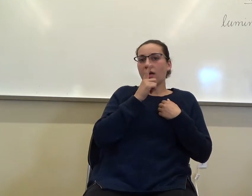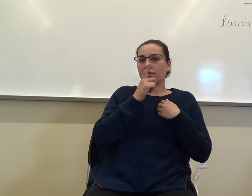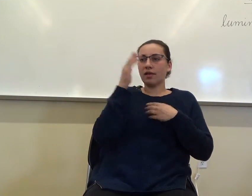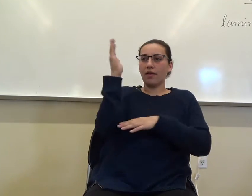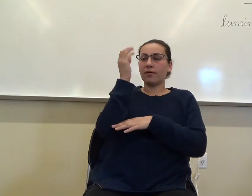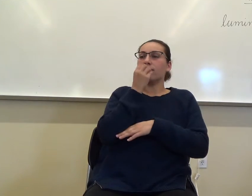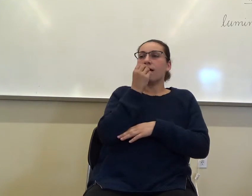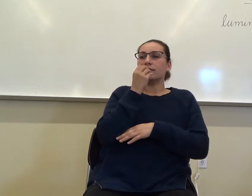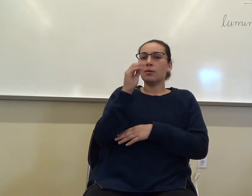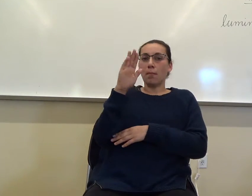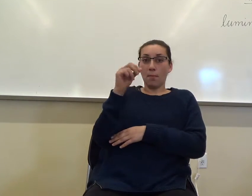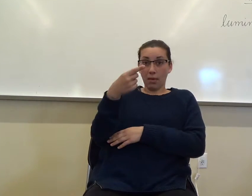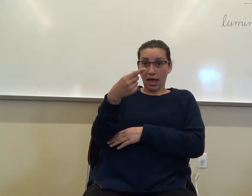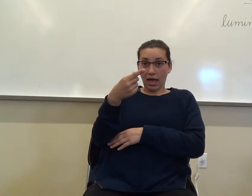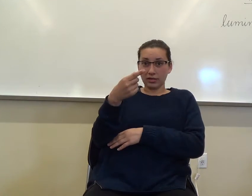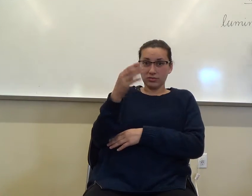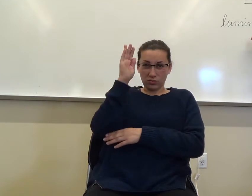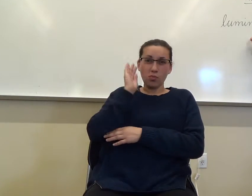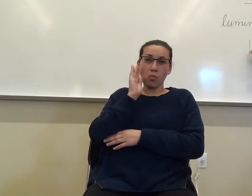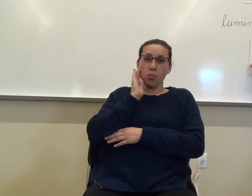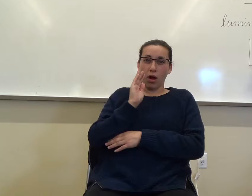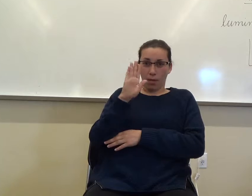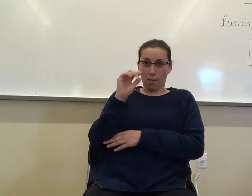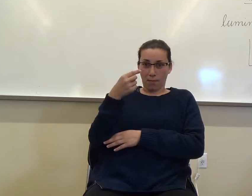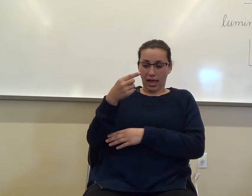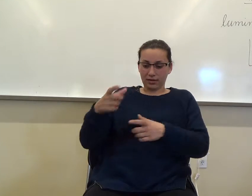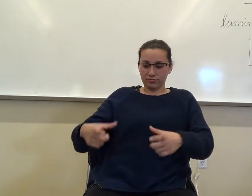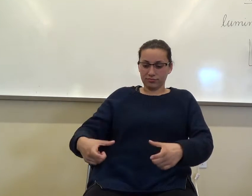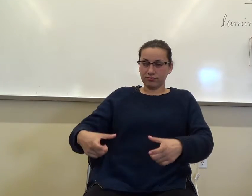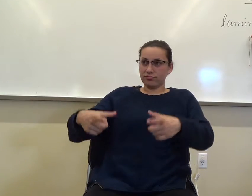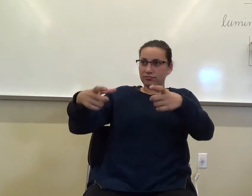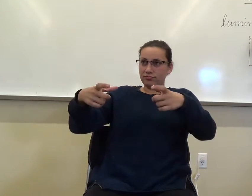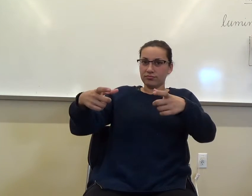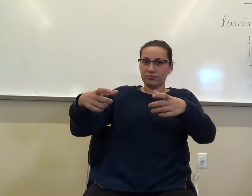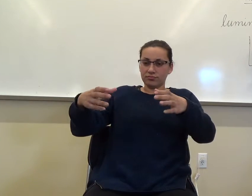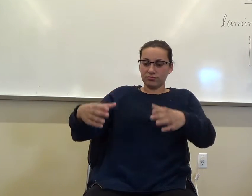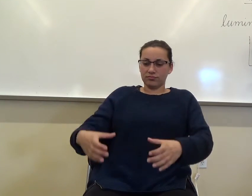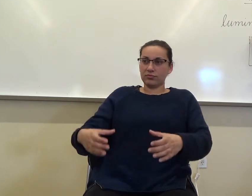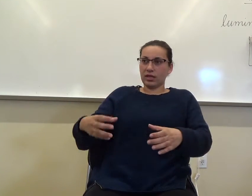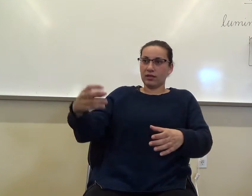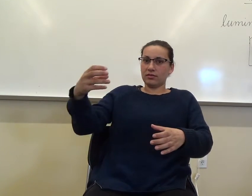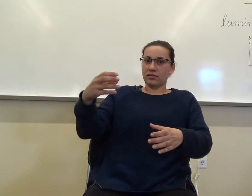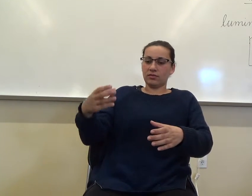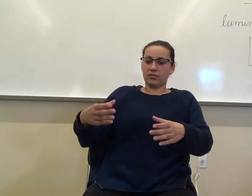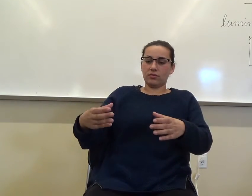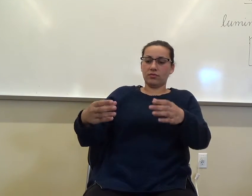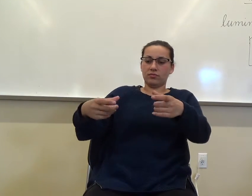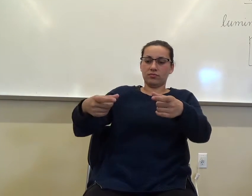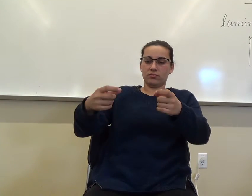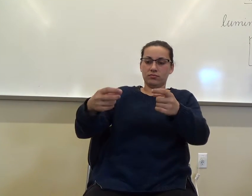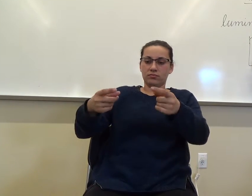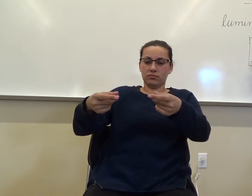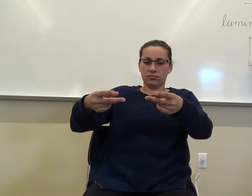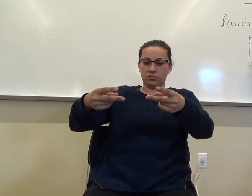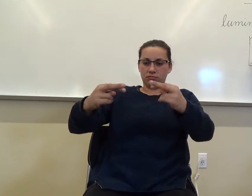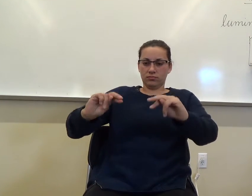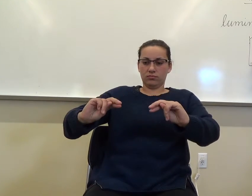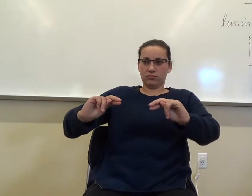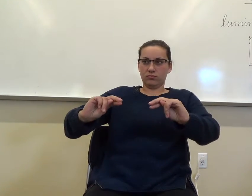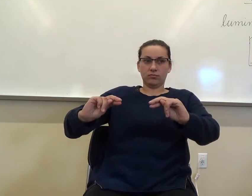probably seen them, you don't know what they are. You take a little brown lunch bag and you fold it over at the top and you put some sand in the